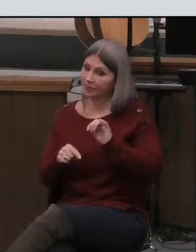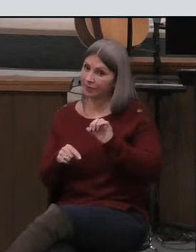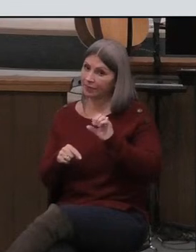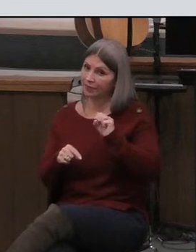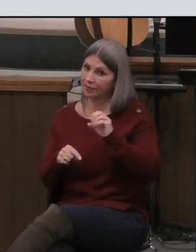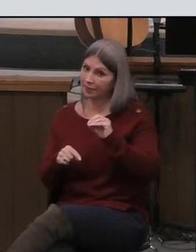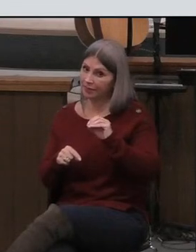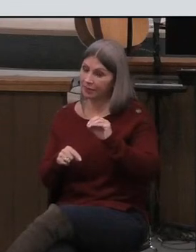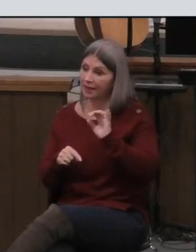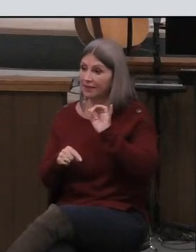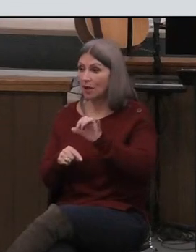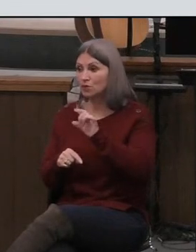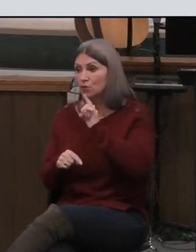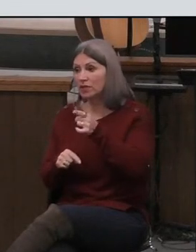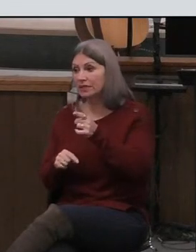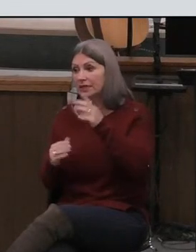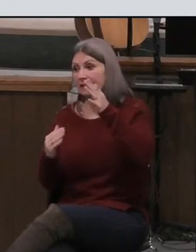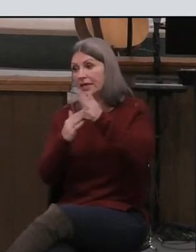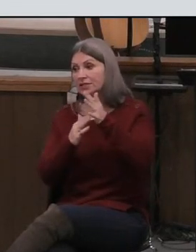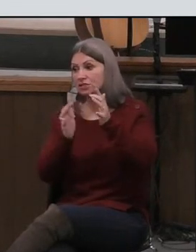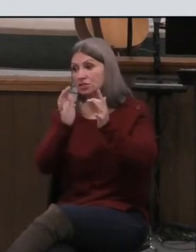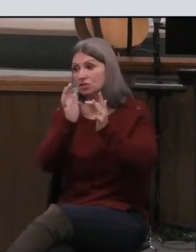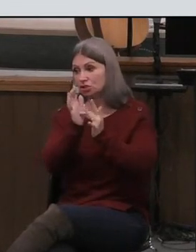were an attack on Jesus